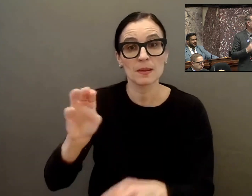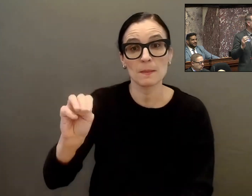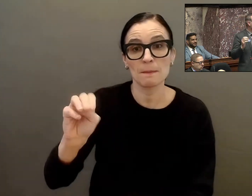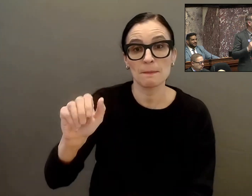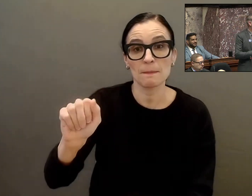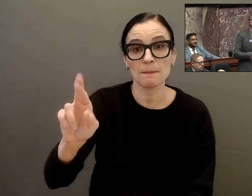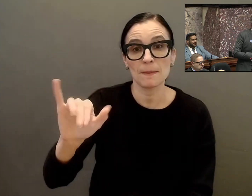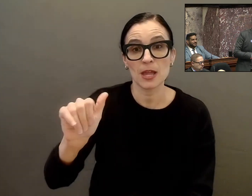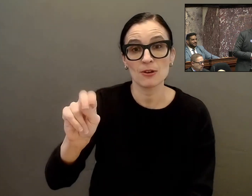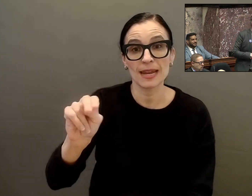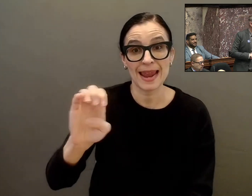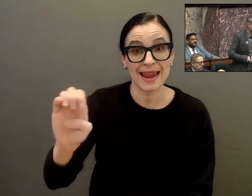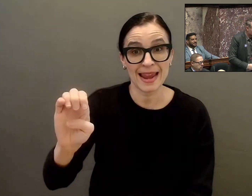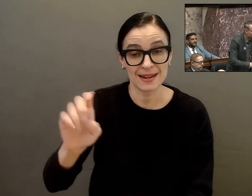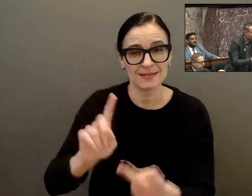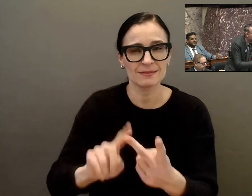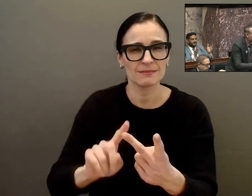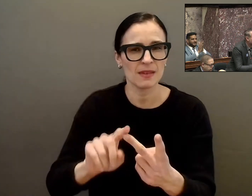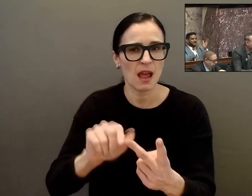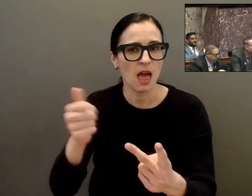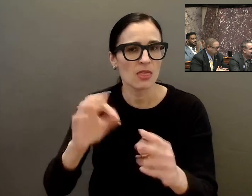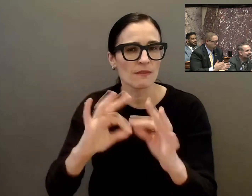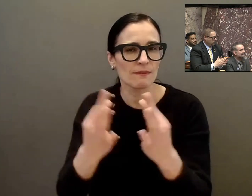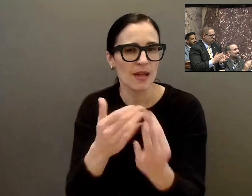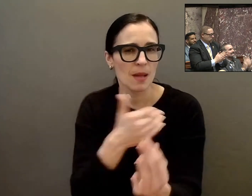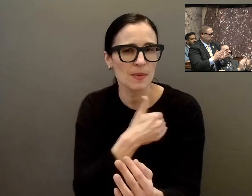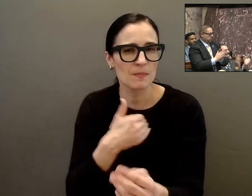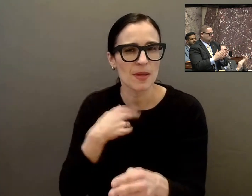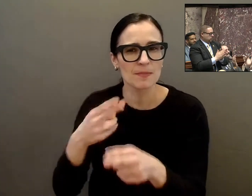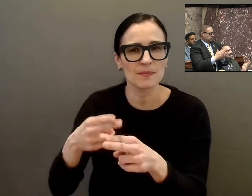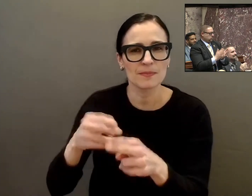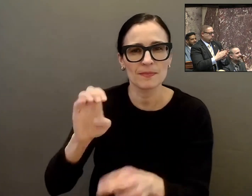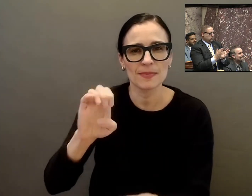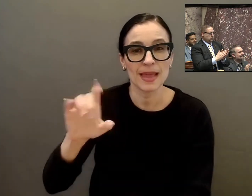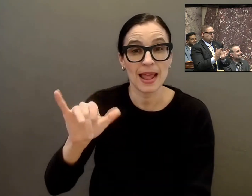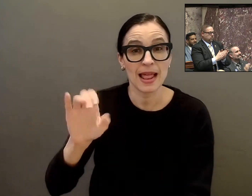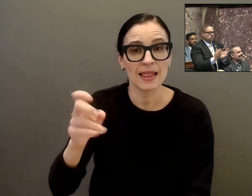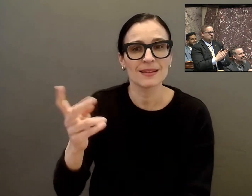at home with the House. Please make them feel welcome today. Thank you.